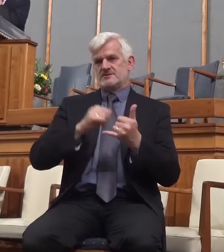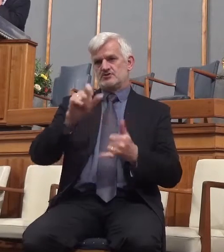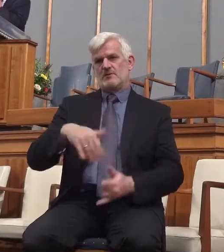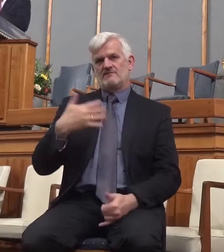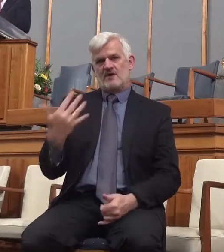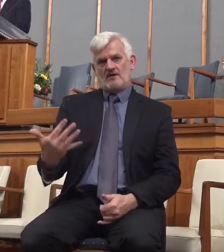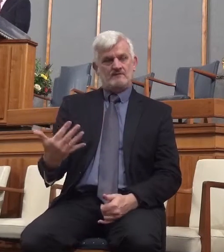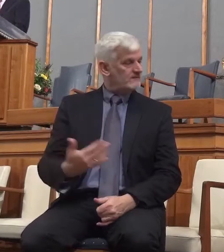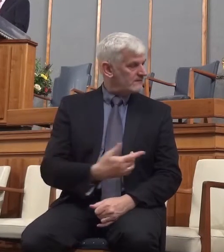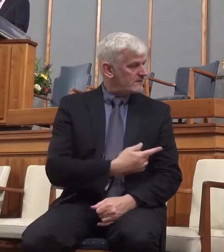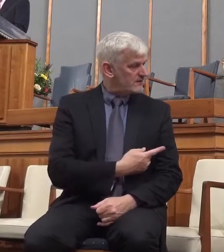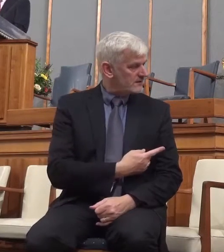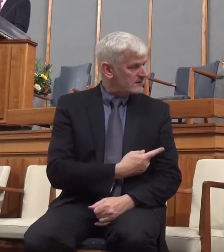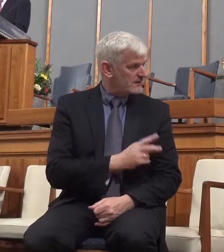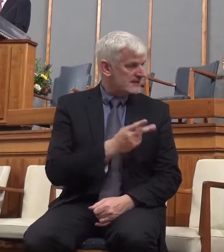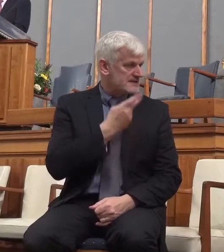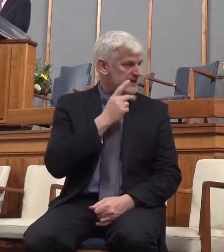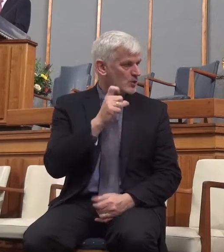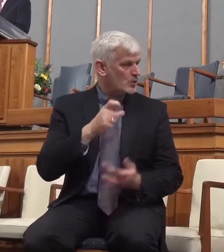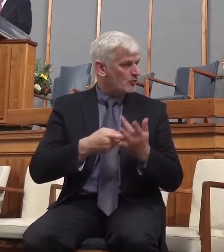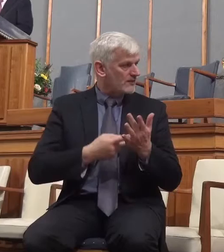Corinthians chapter 5.